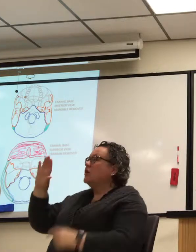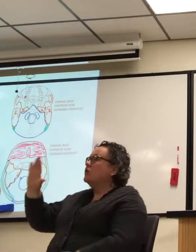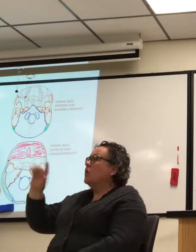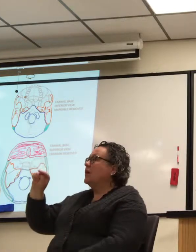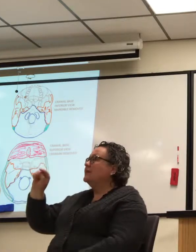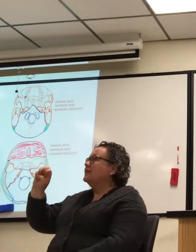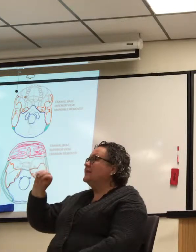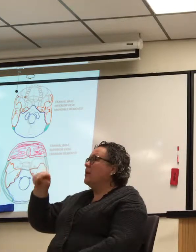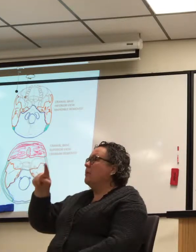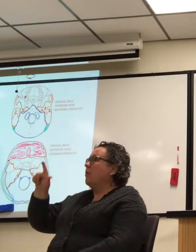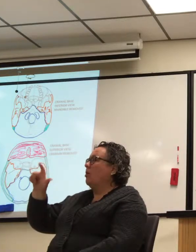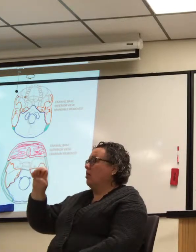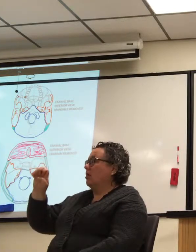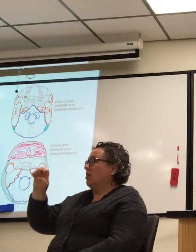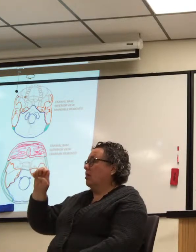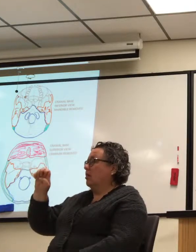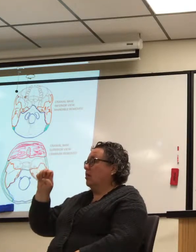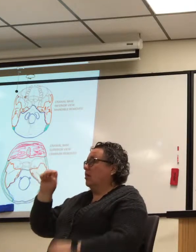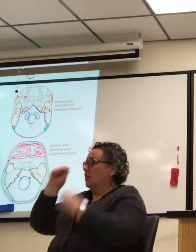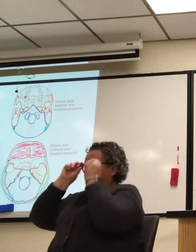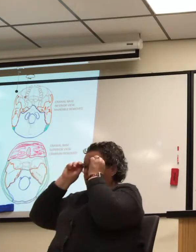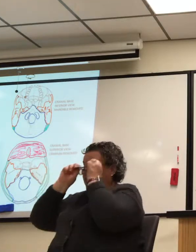Trace this right there.